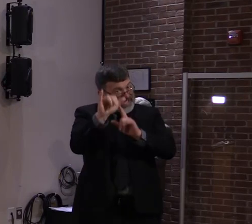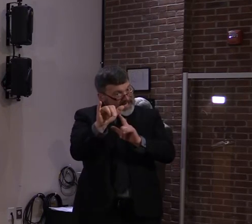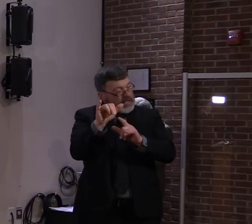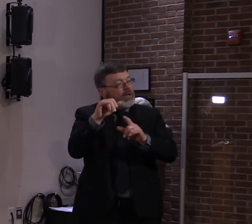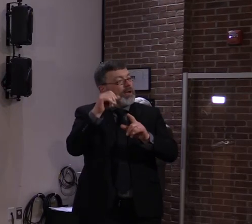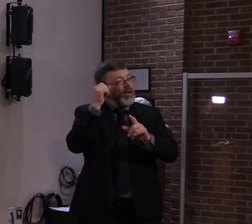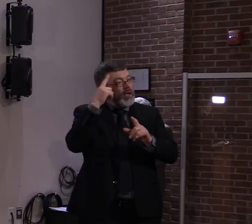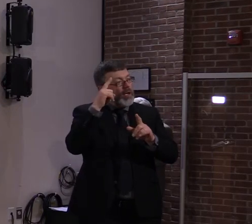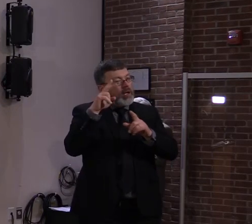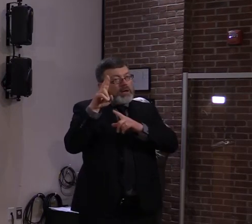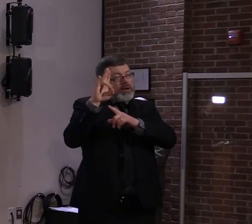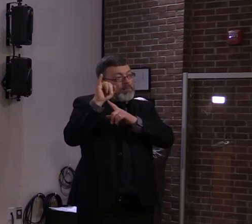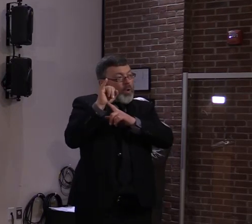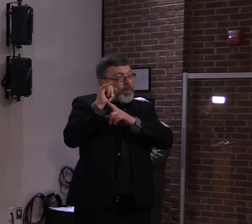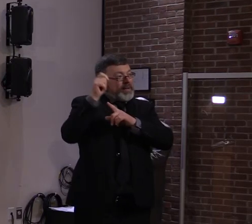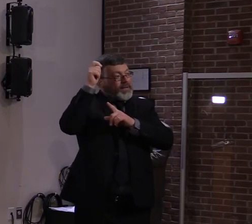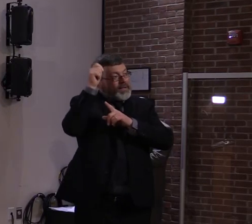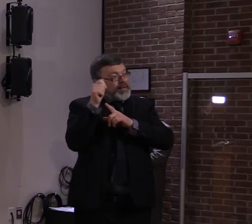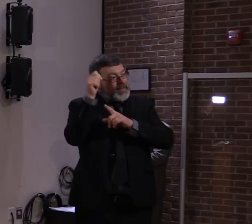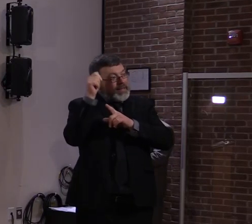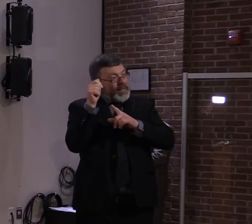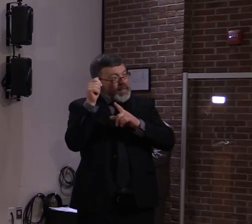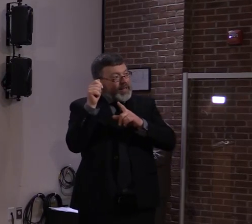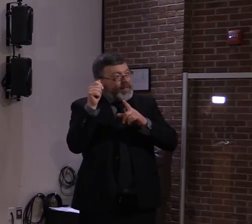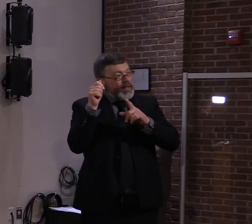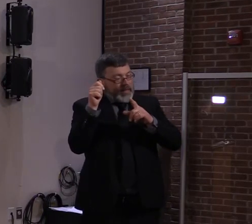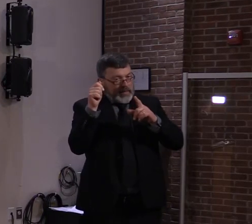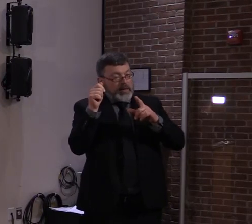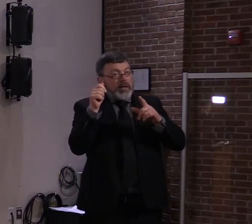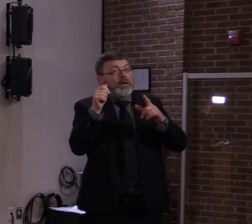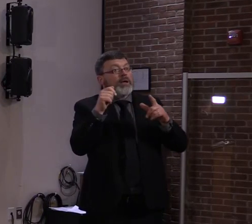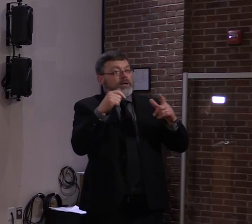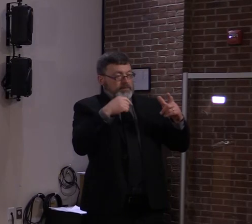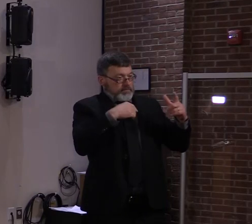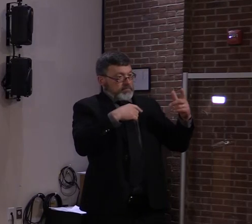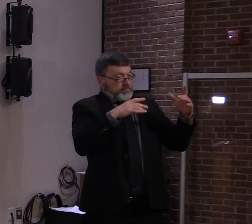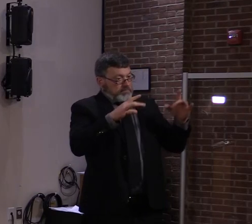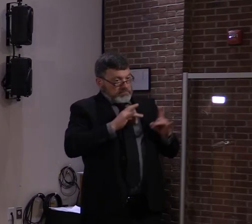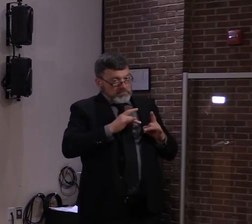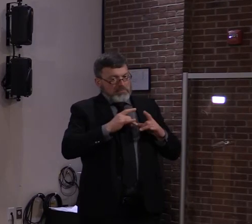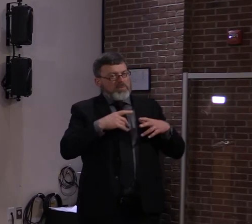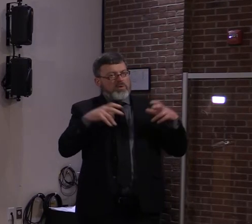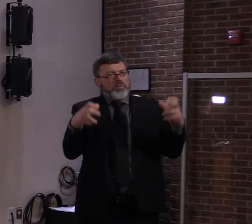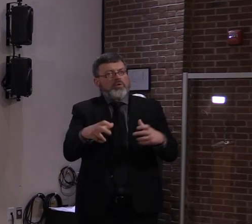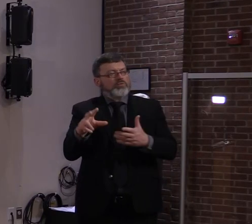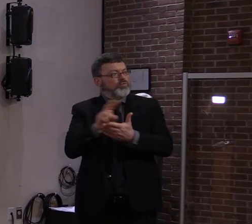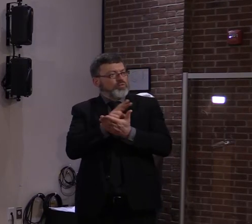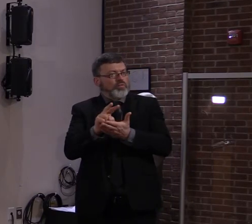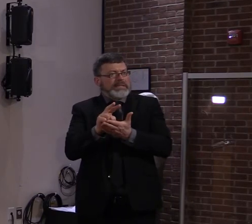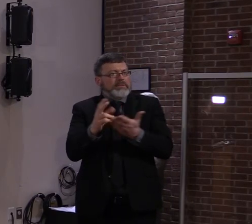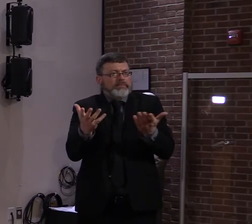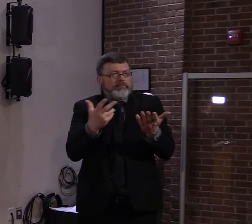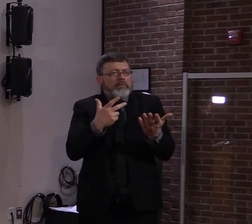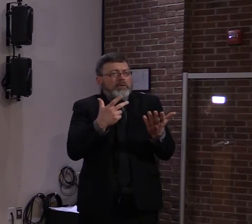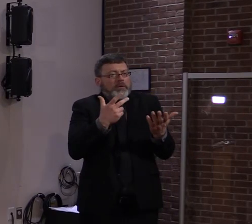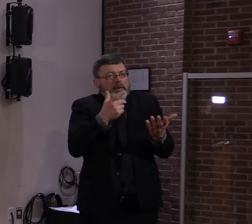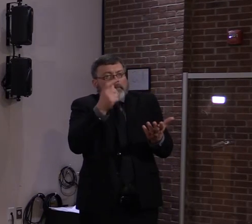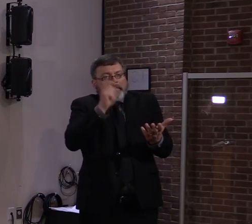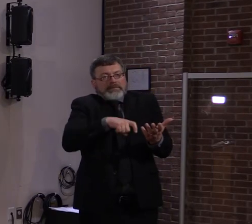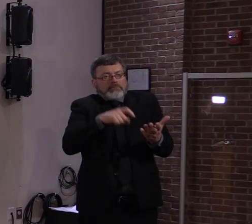they resolve their COVID circumstance or because of exposure, if their child is out of